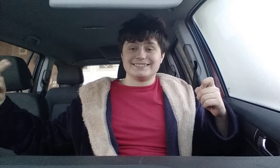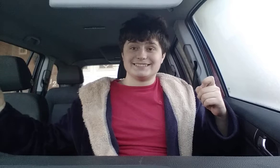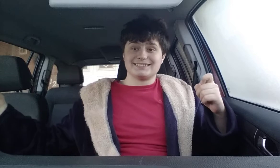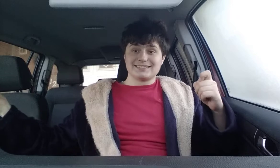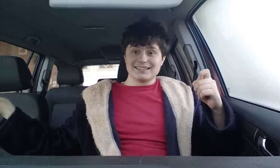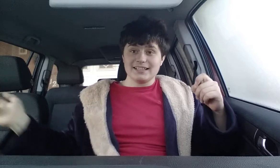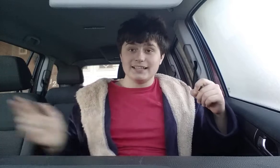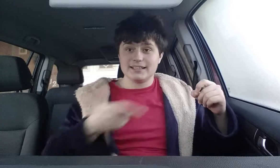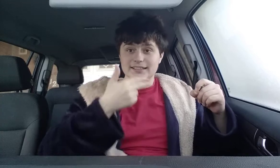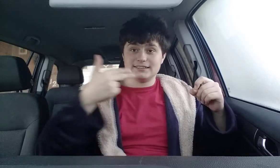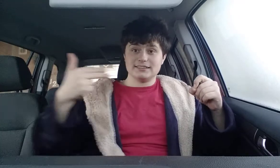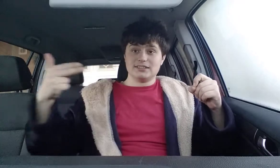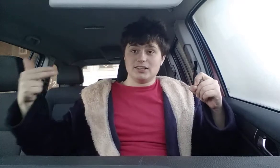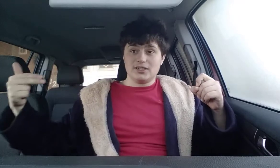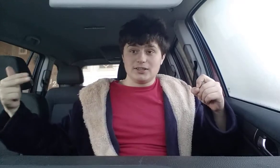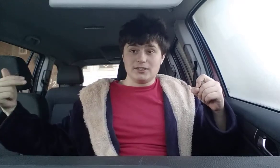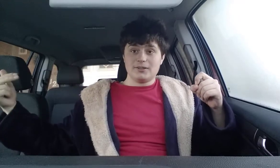this song.